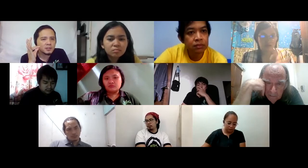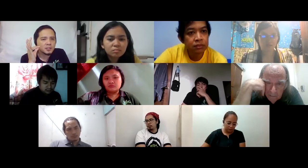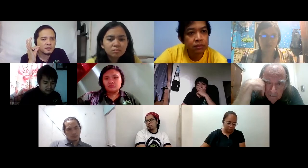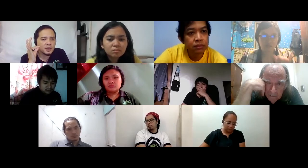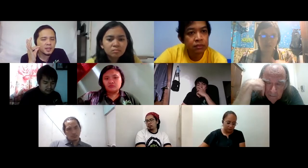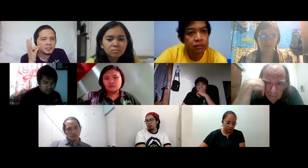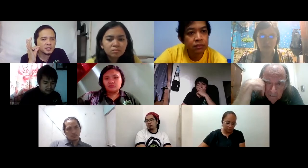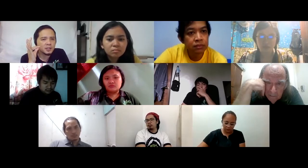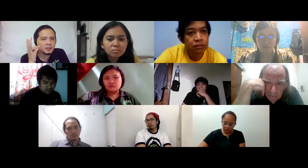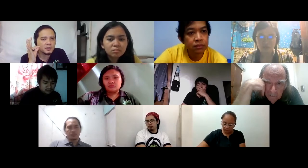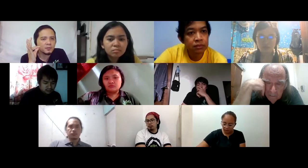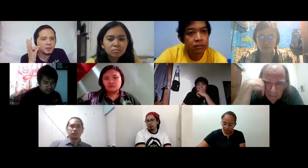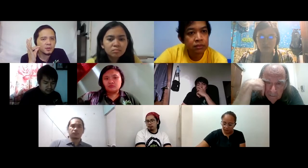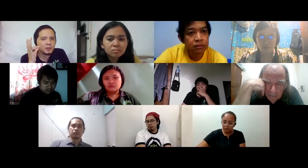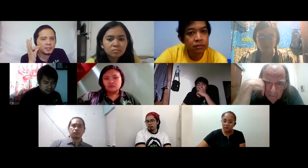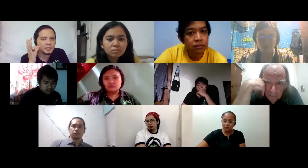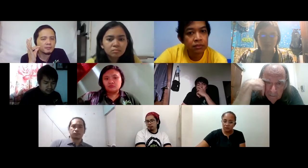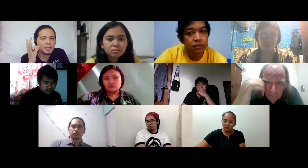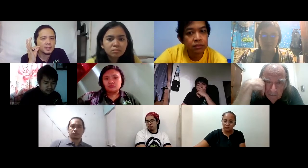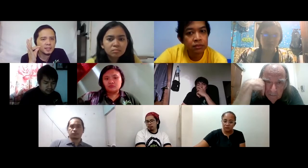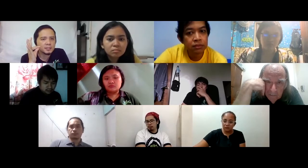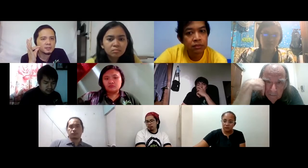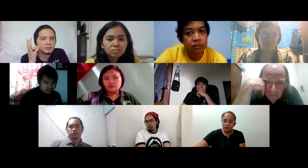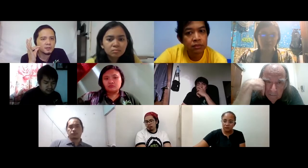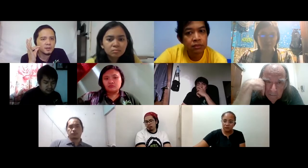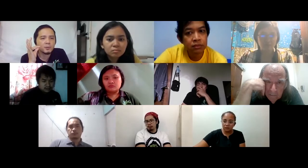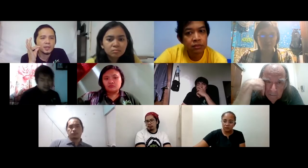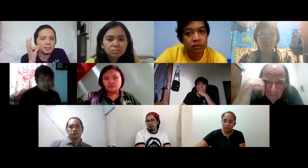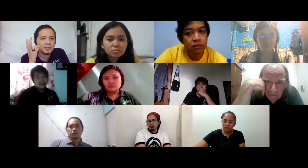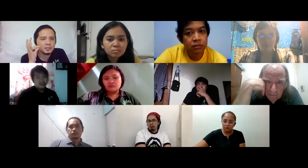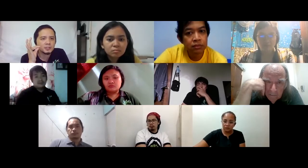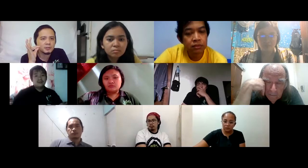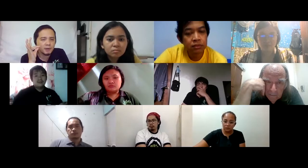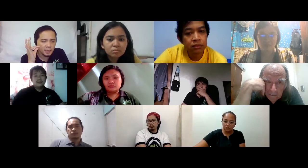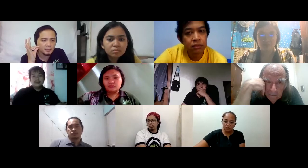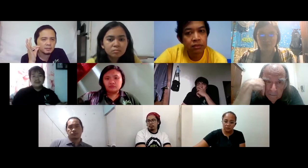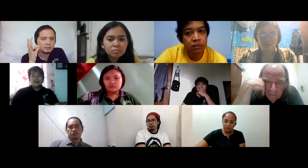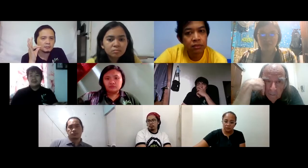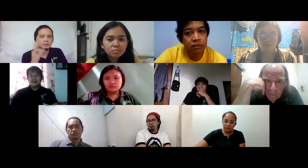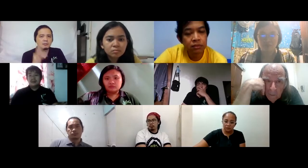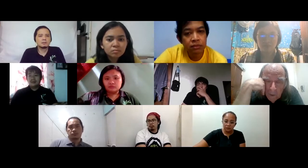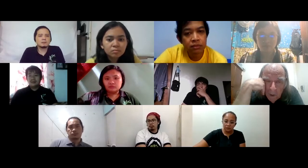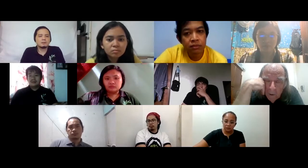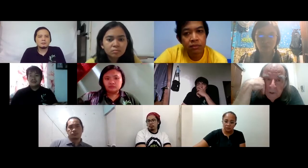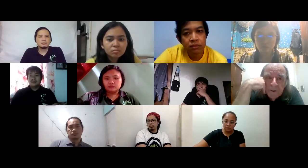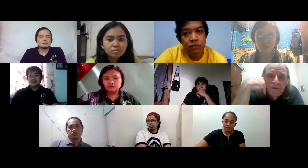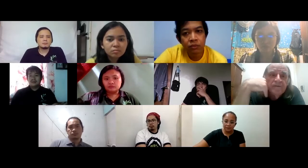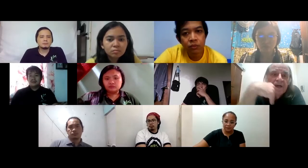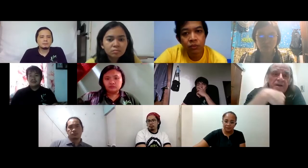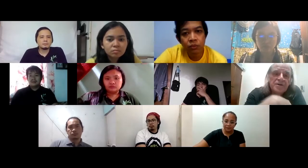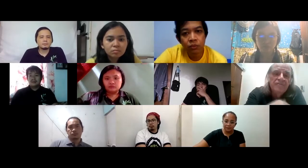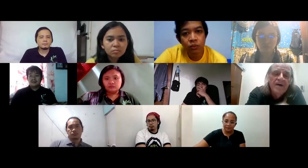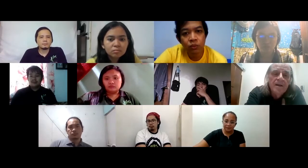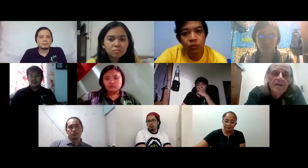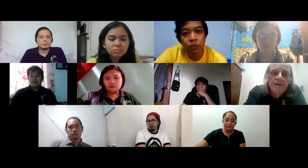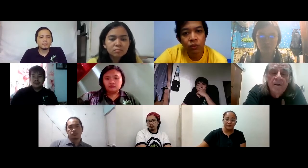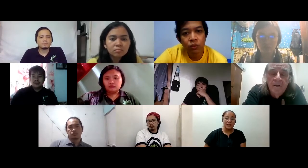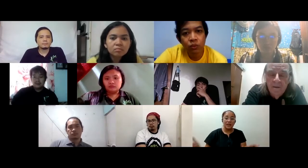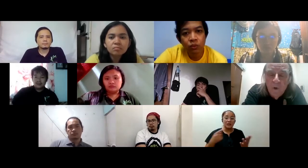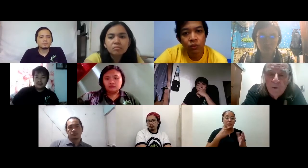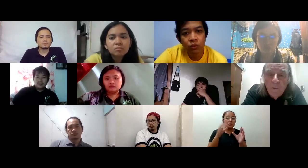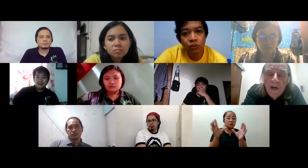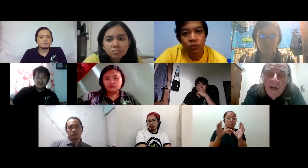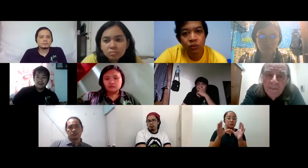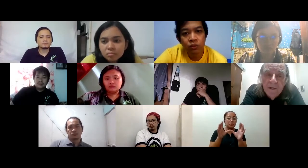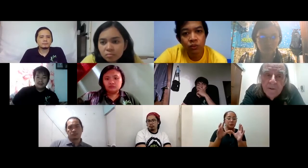get our certification, that validates that we can teach, right? Your certification validate,